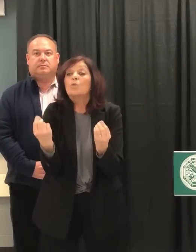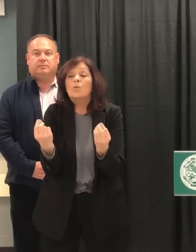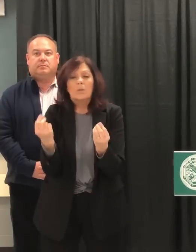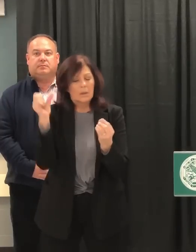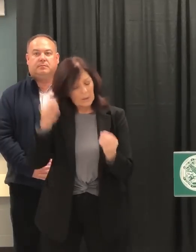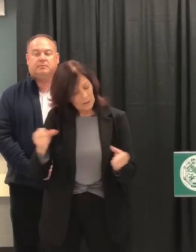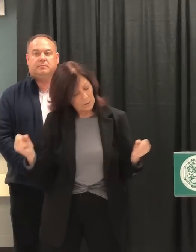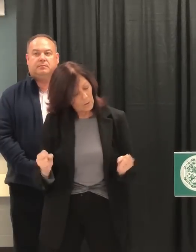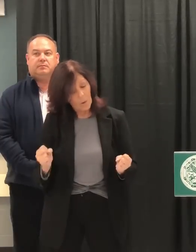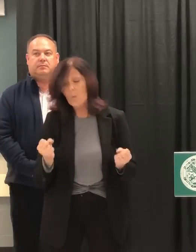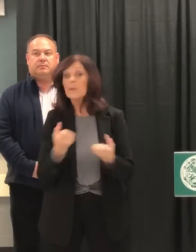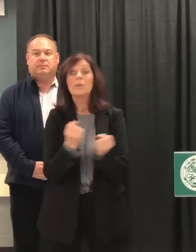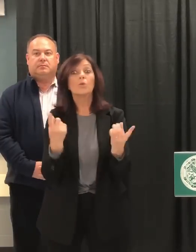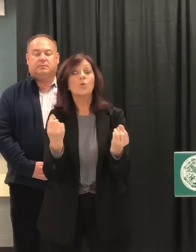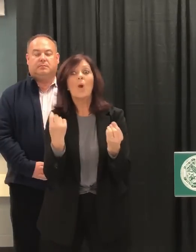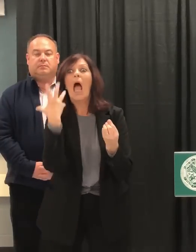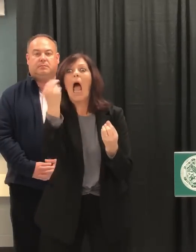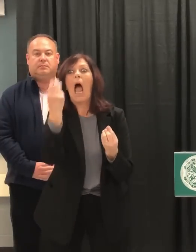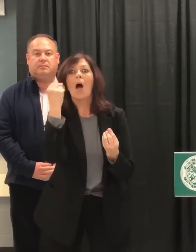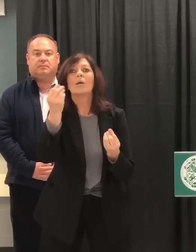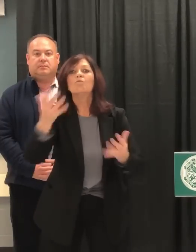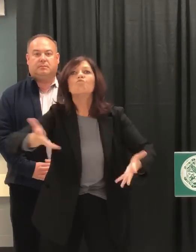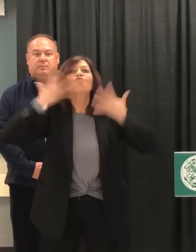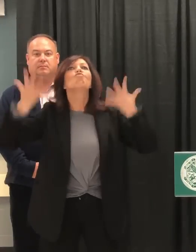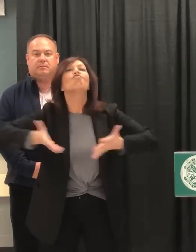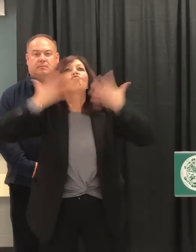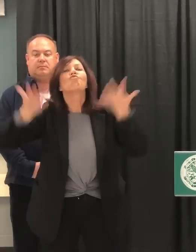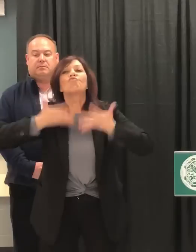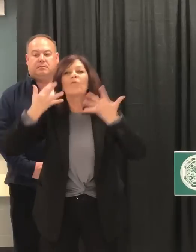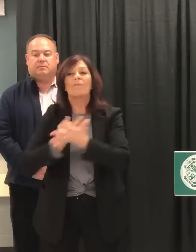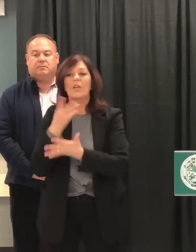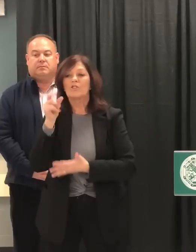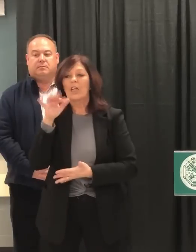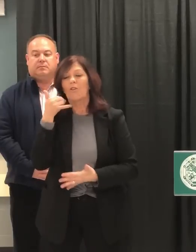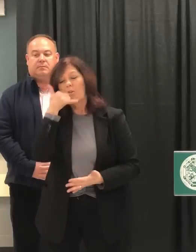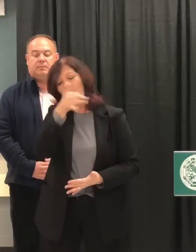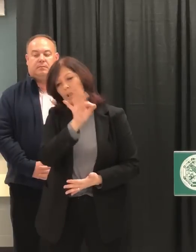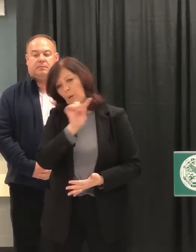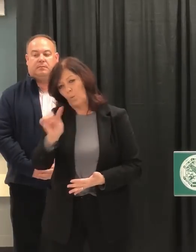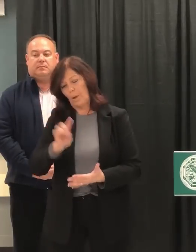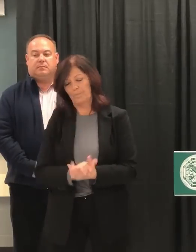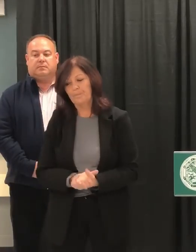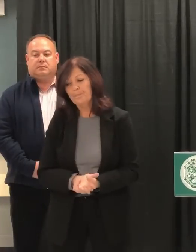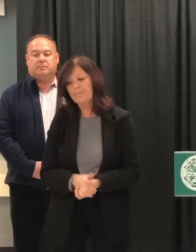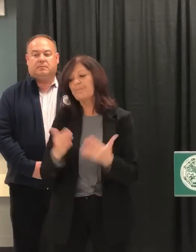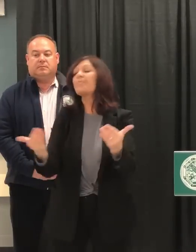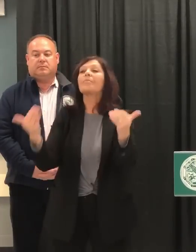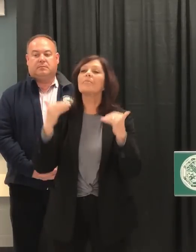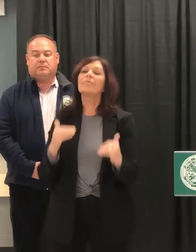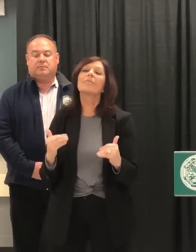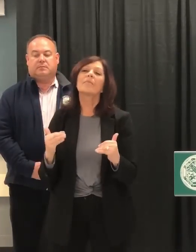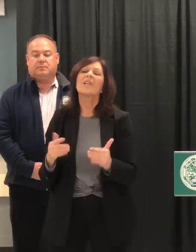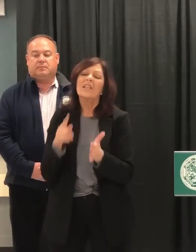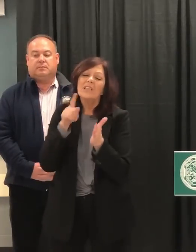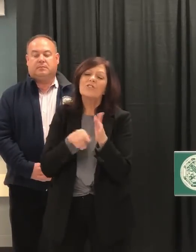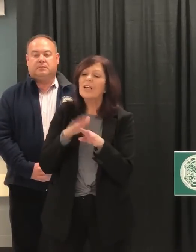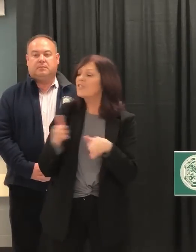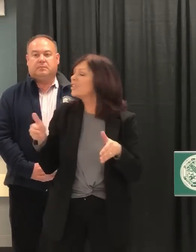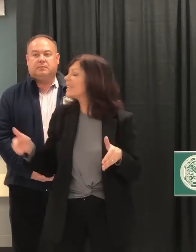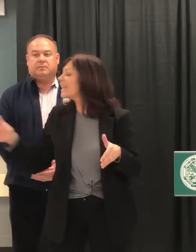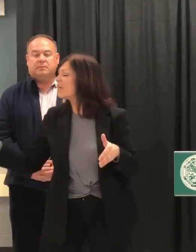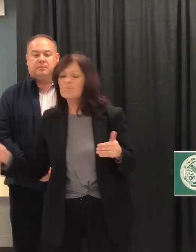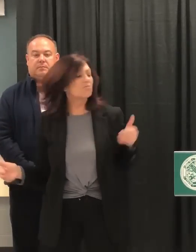though it's cold, is go outside, get fresh air, and call 911. Next thing is to check on your